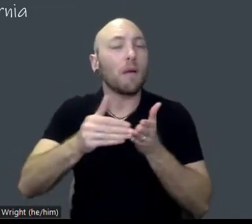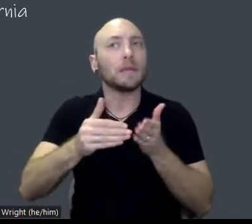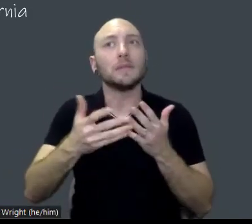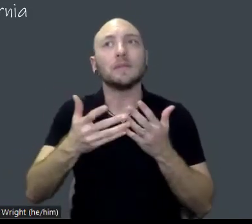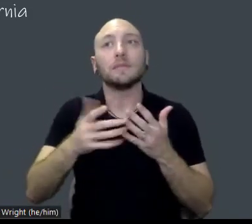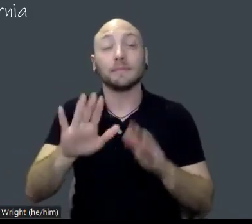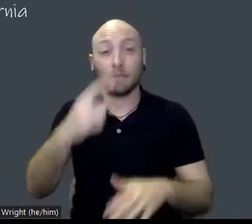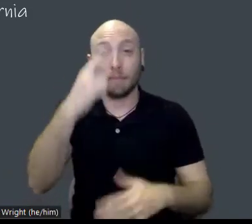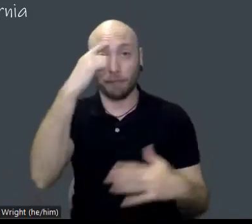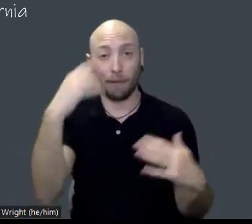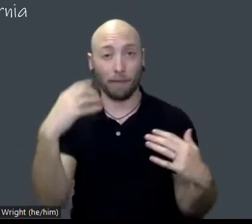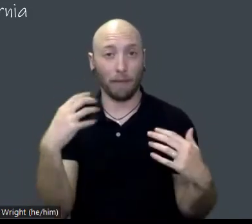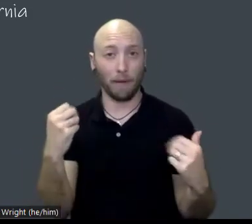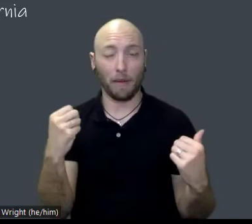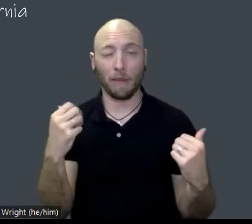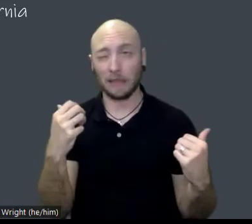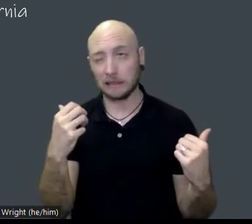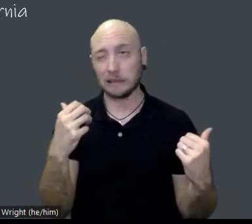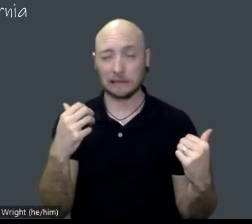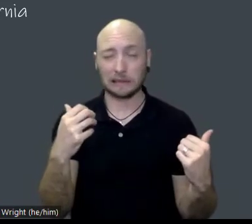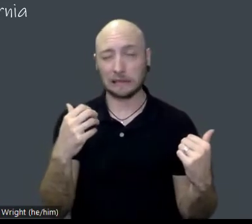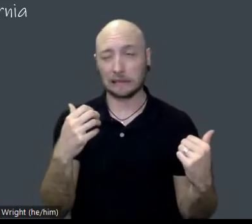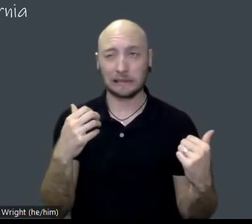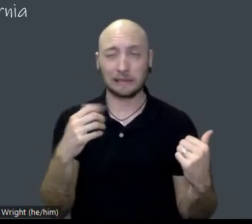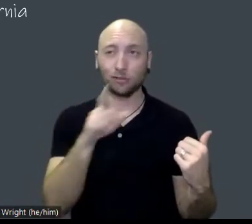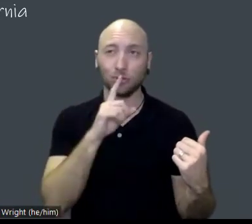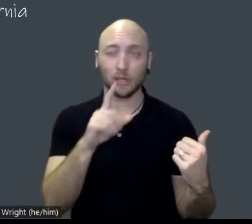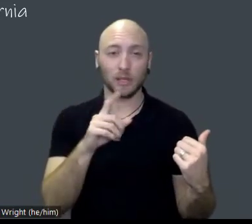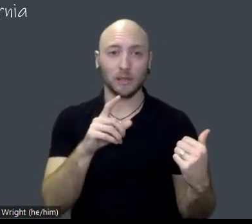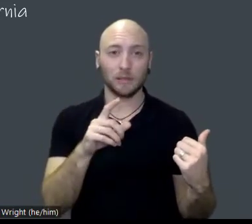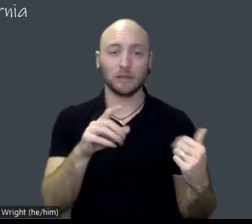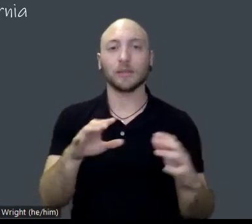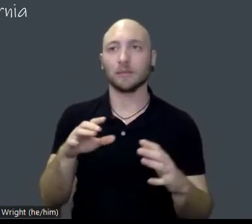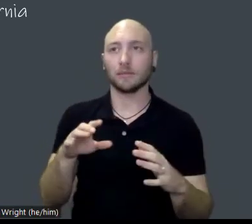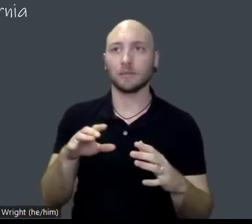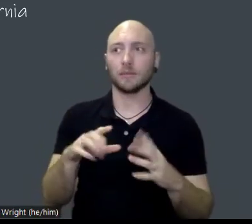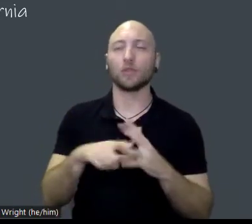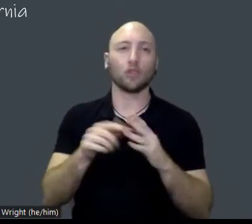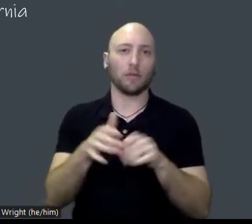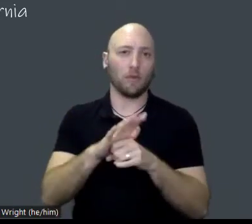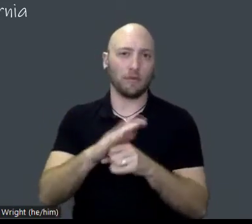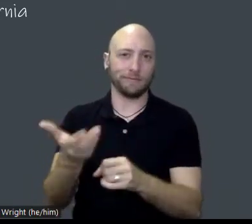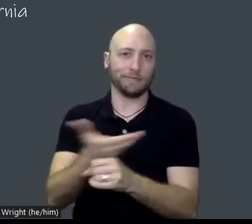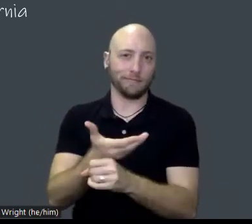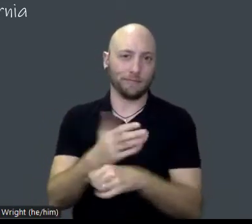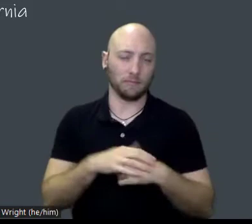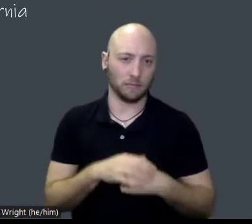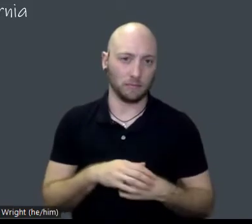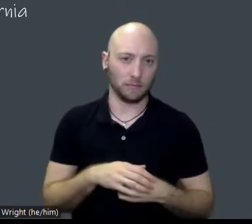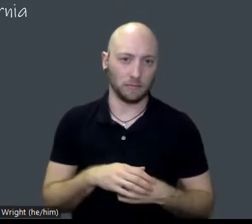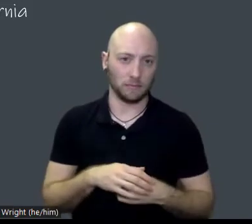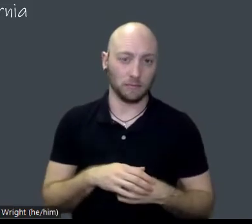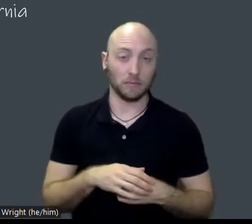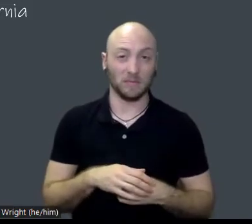was like, I was at a point where I had lost a job at the beginning of COVID, couldn't leave